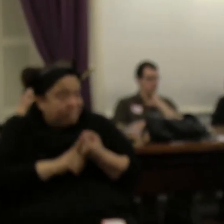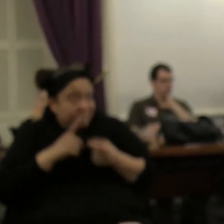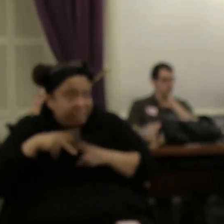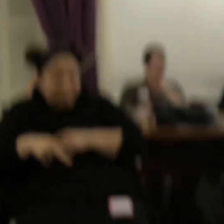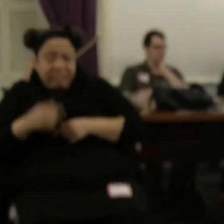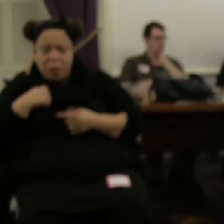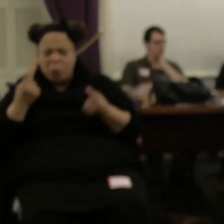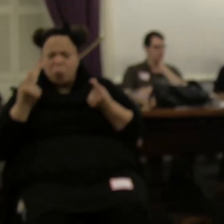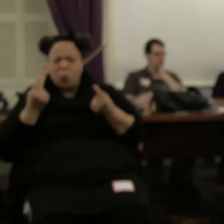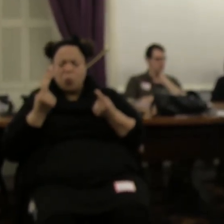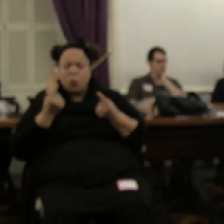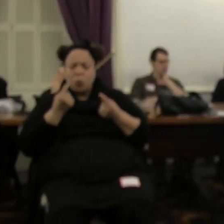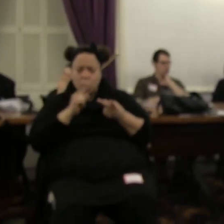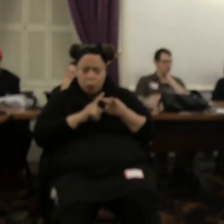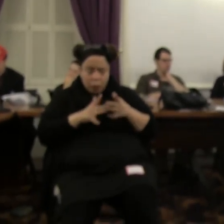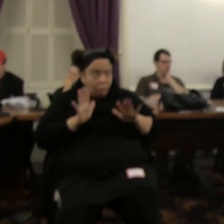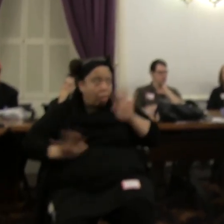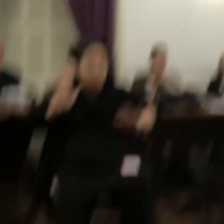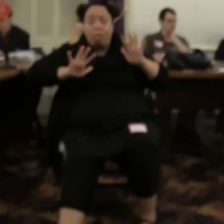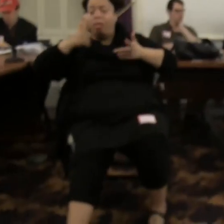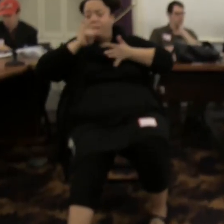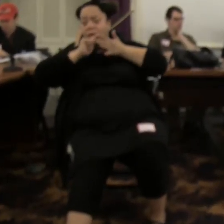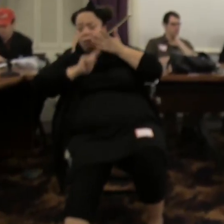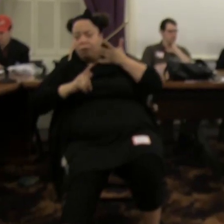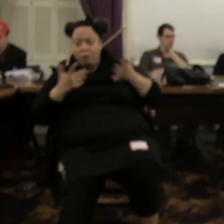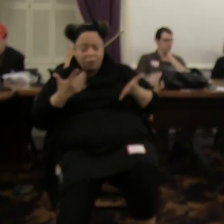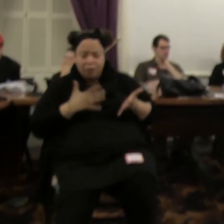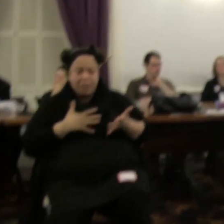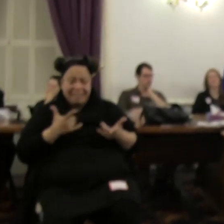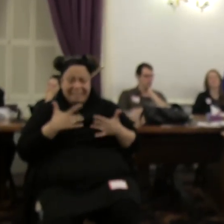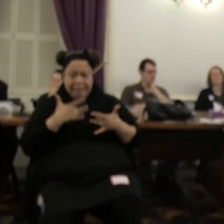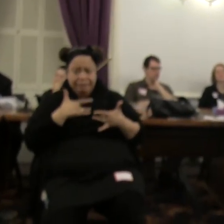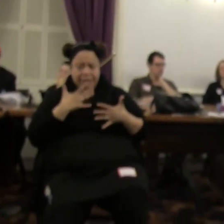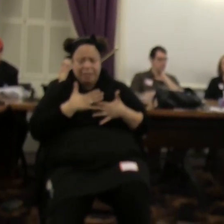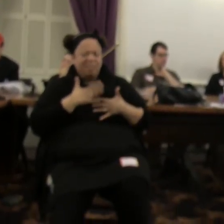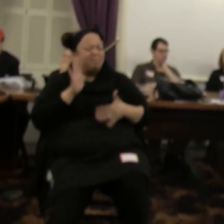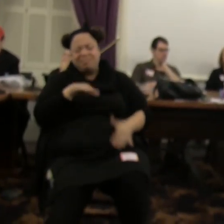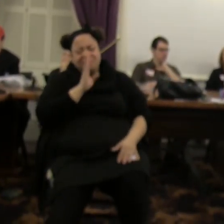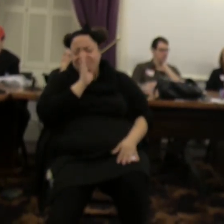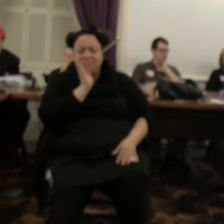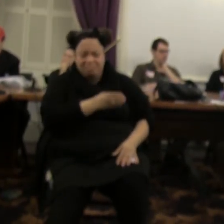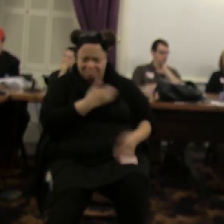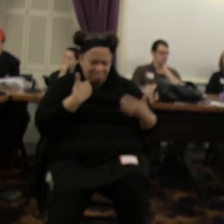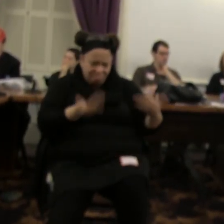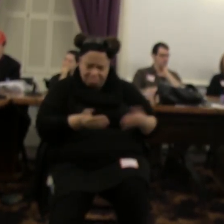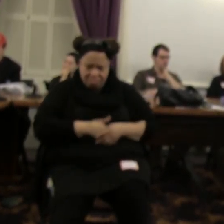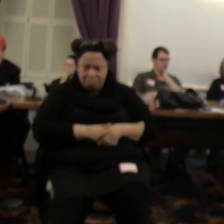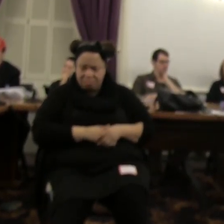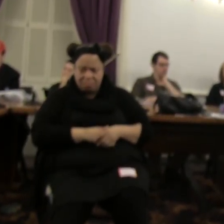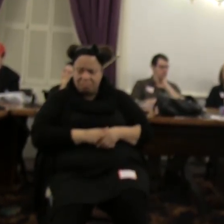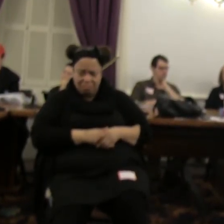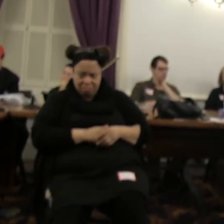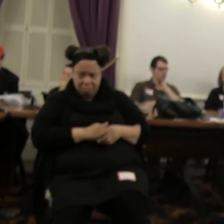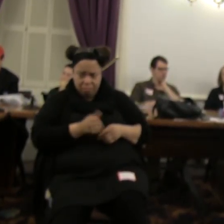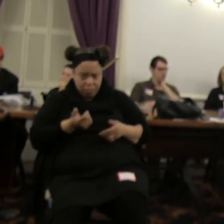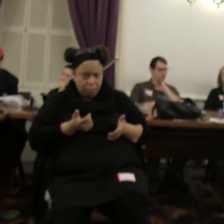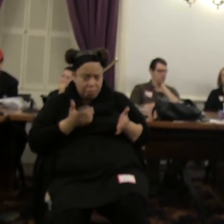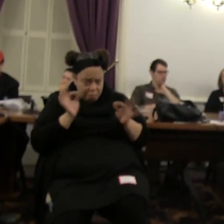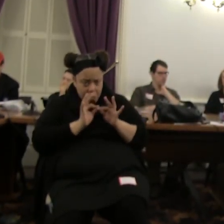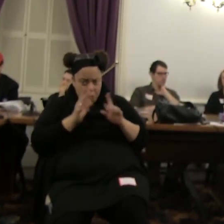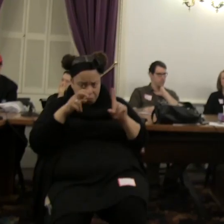folks from Brattleboro and Putney, take advantage of the fact that you're in the building. Seek out a senator